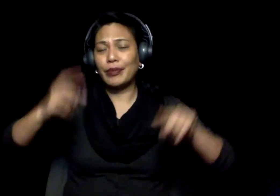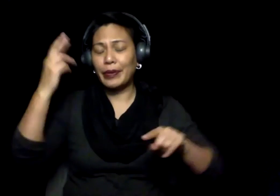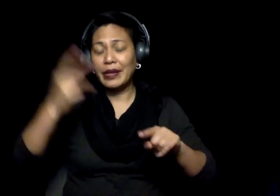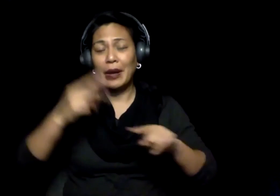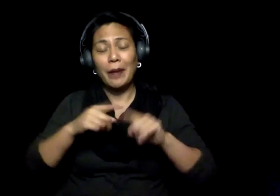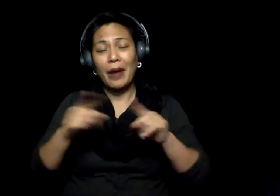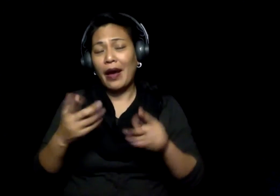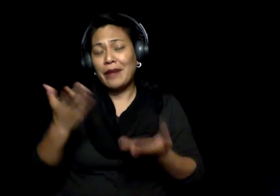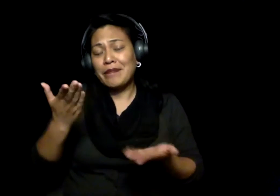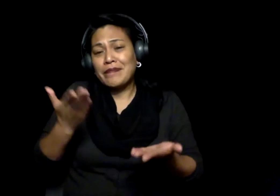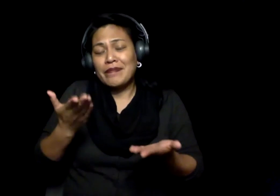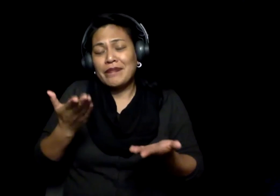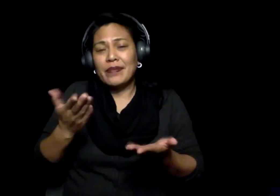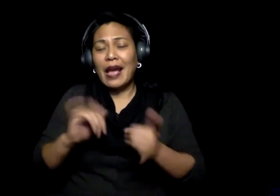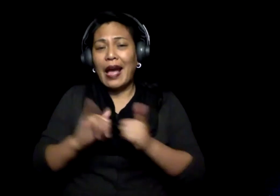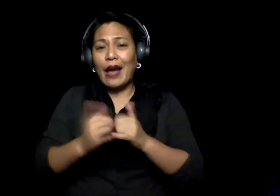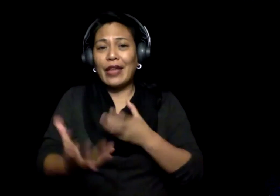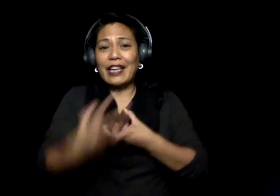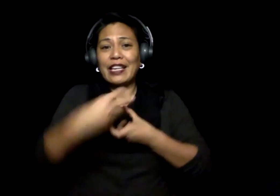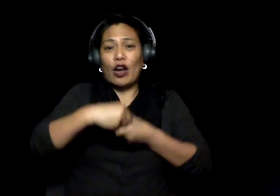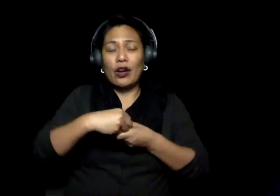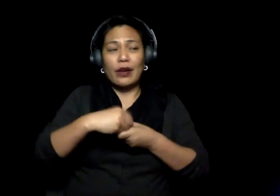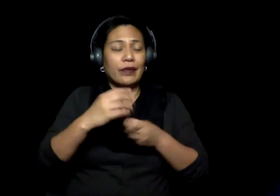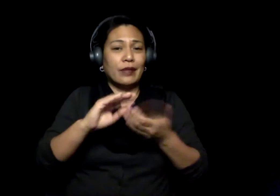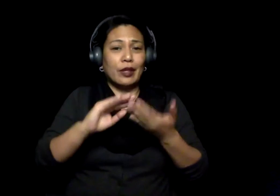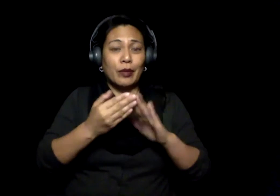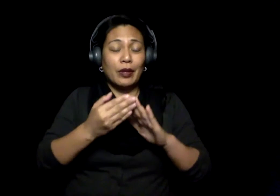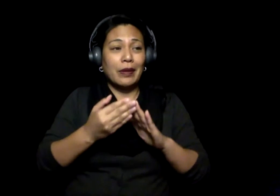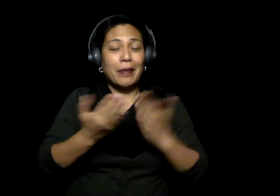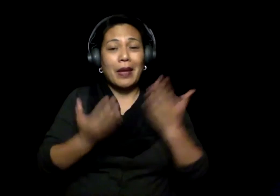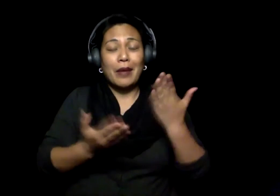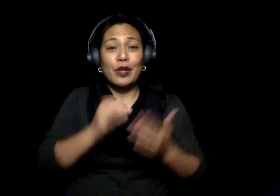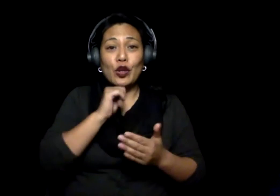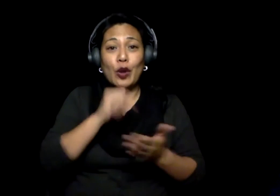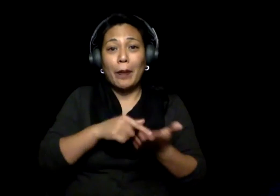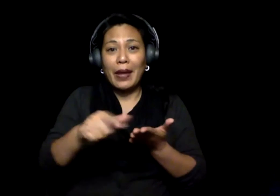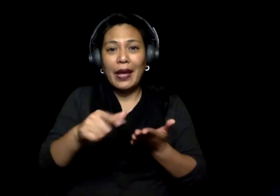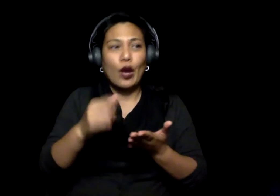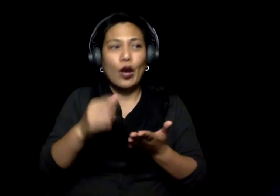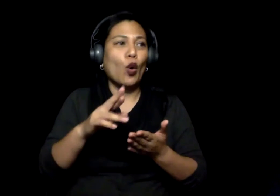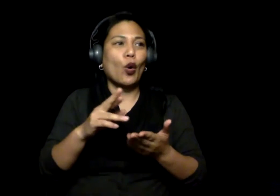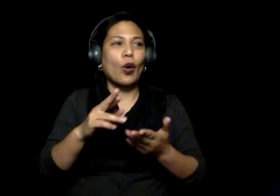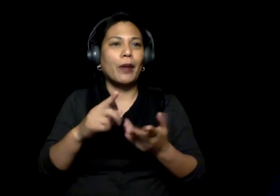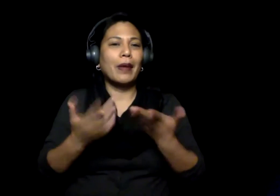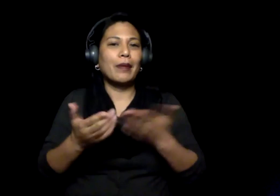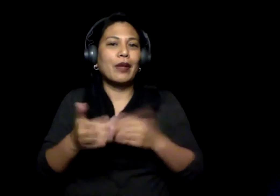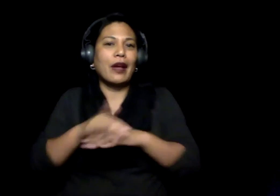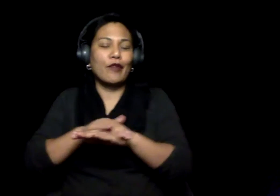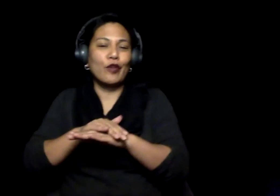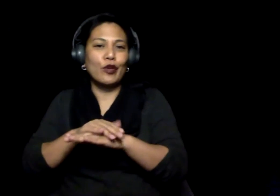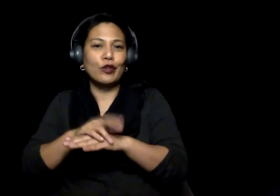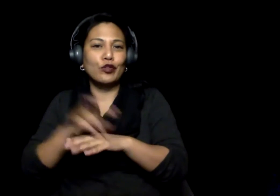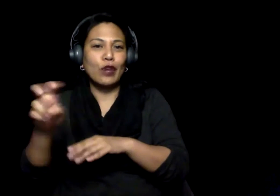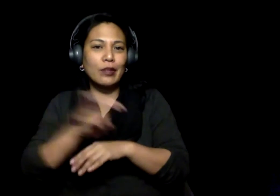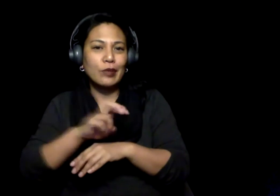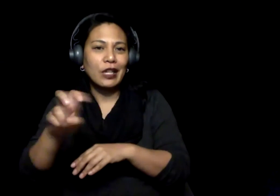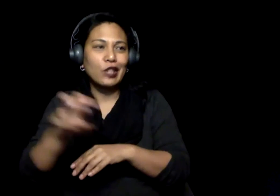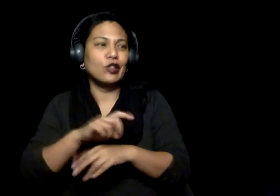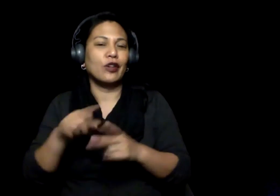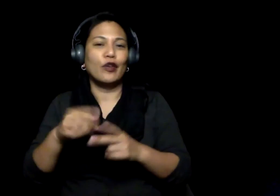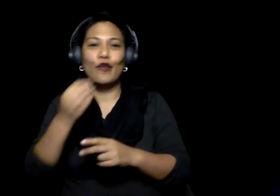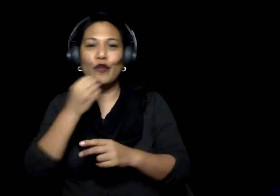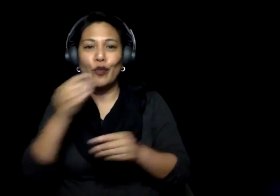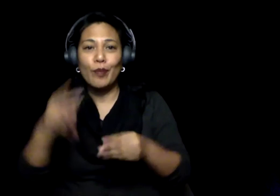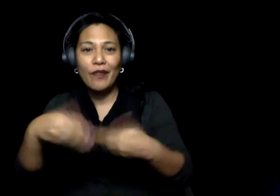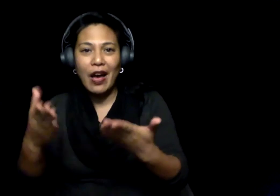not necessarily always mean paying them. It may mean transportation, food, childcare, things like that, a supportive environment or whatever